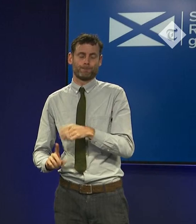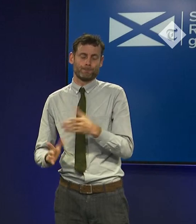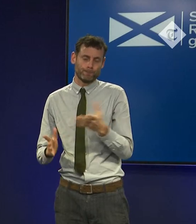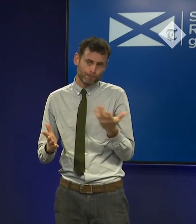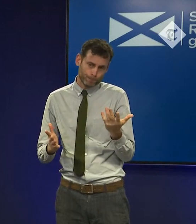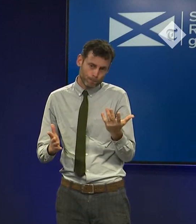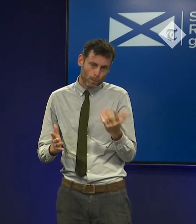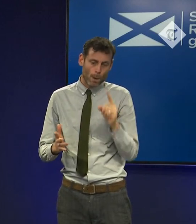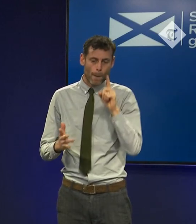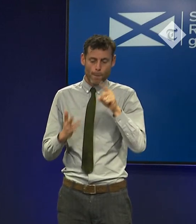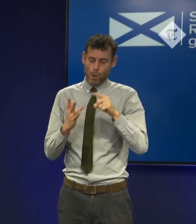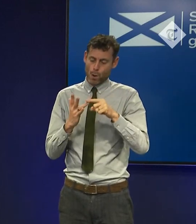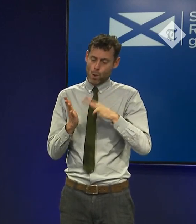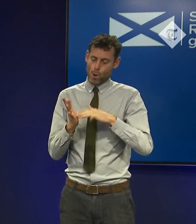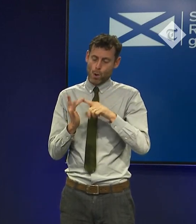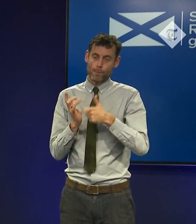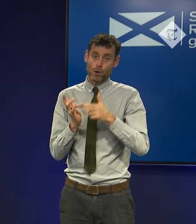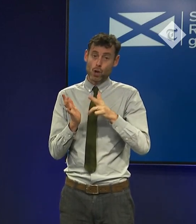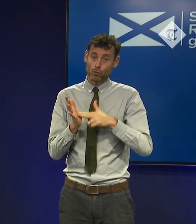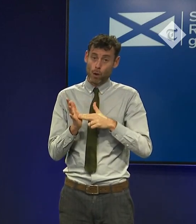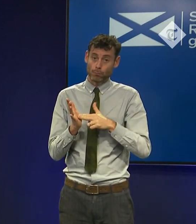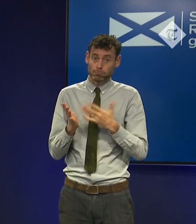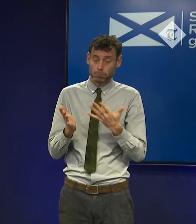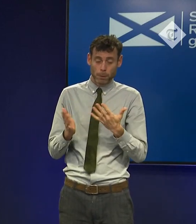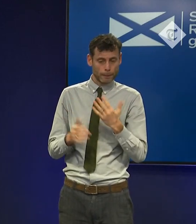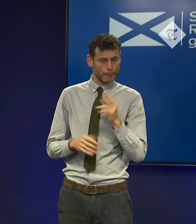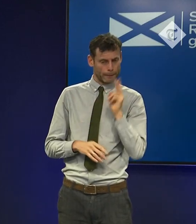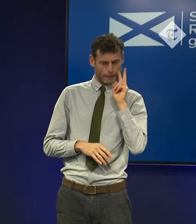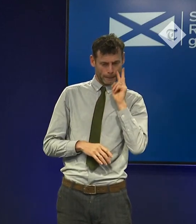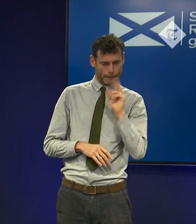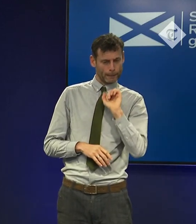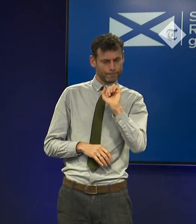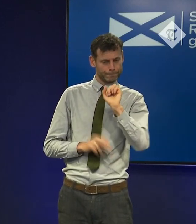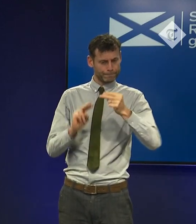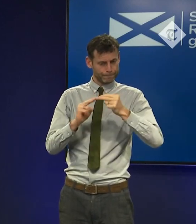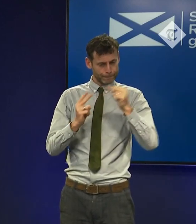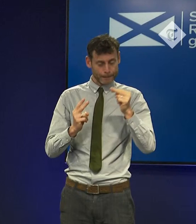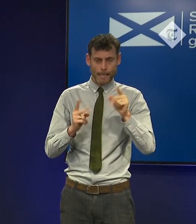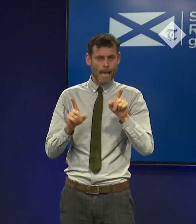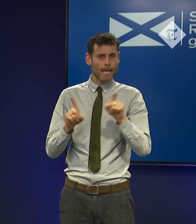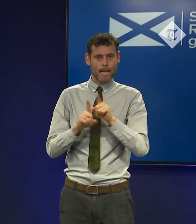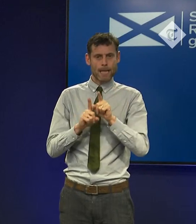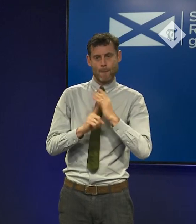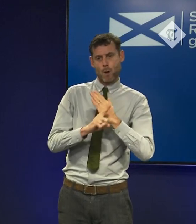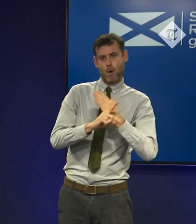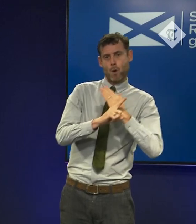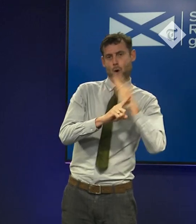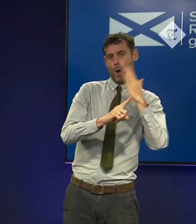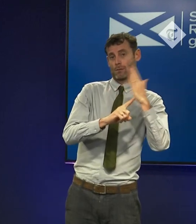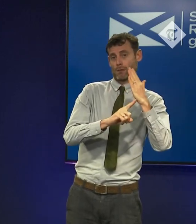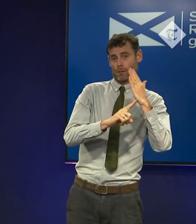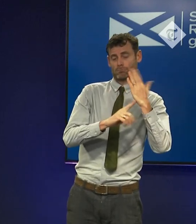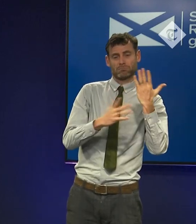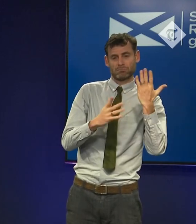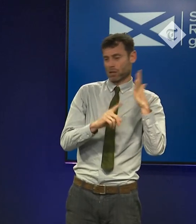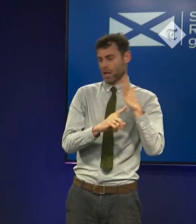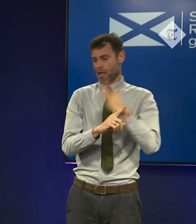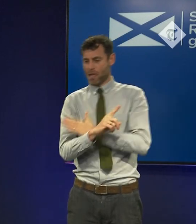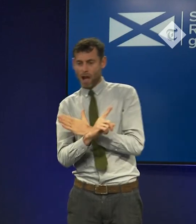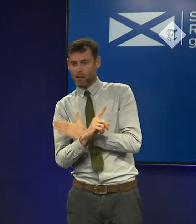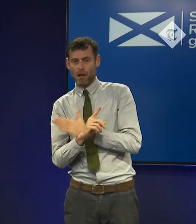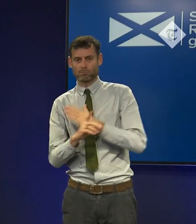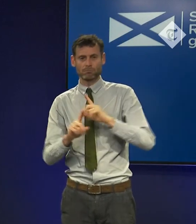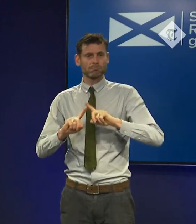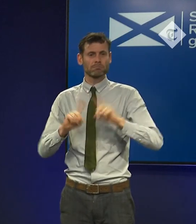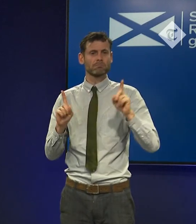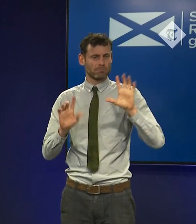this particular virus that, or this variant of the virus, that has changed anything at all. None of the data which has certainly been